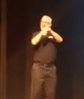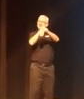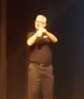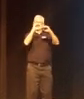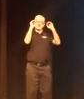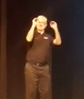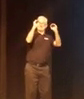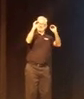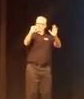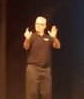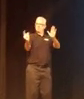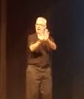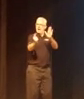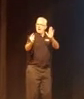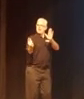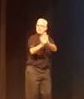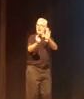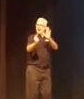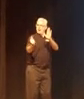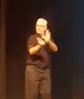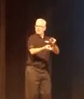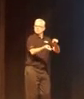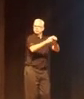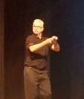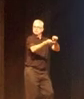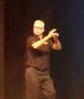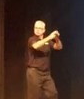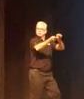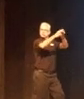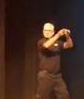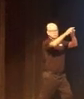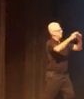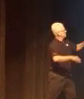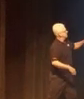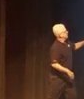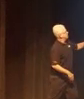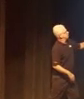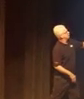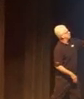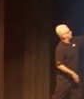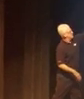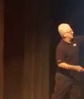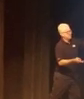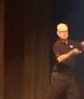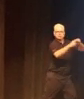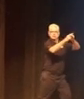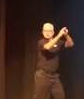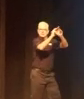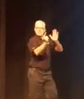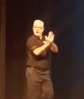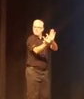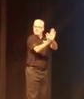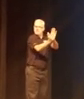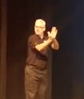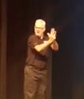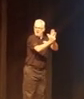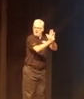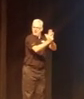The percentage of deaf students banned from ASL and English bilingualism. It went up to 80%